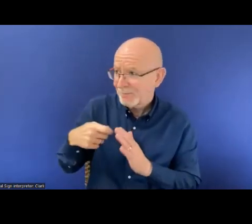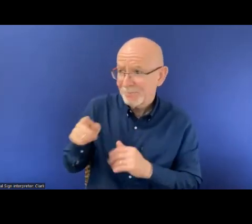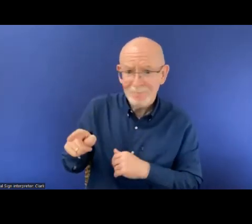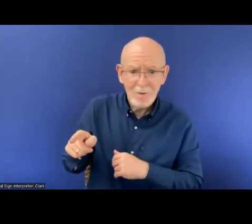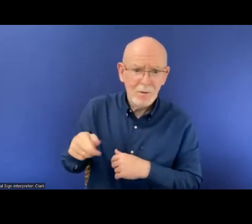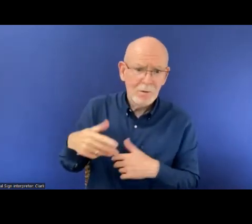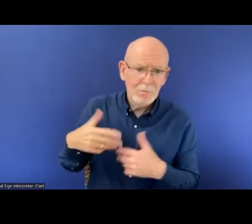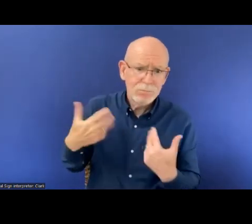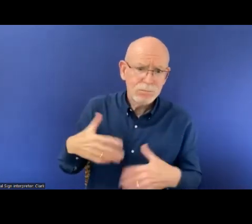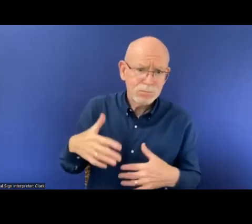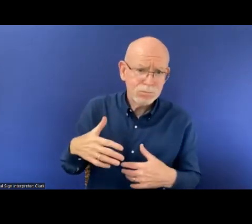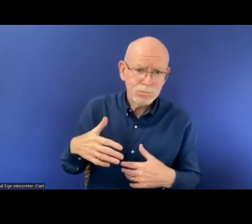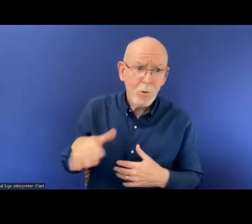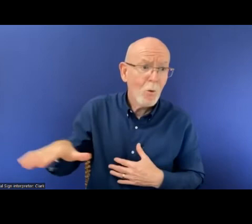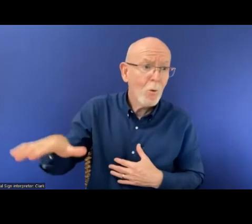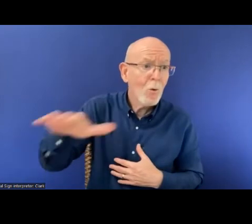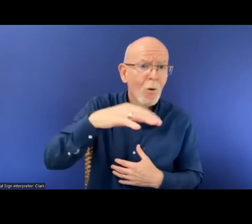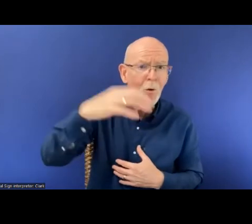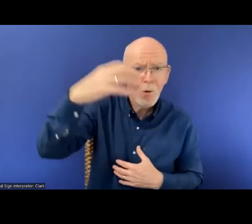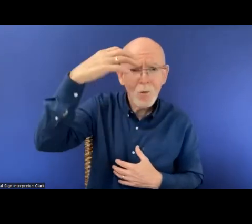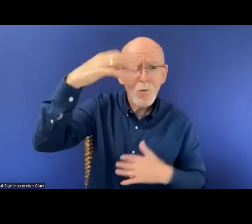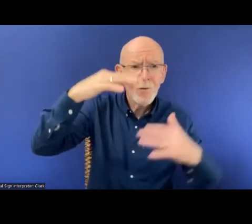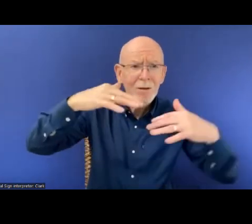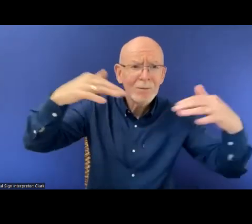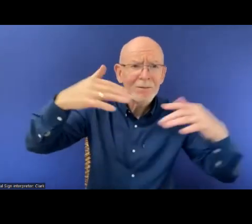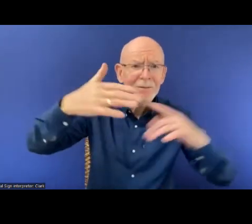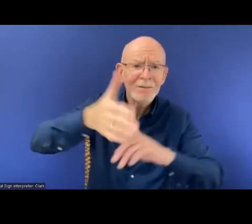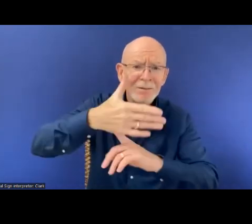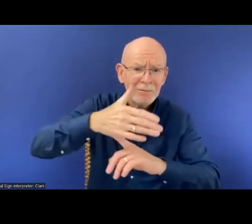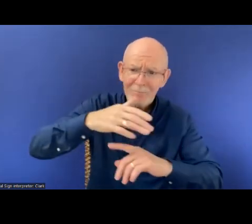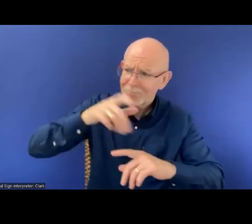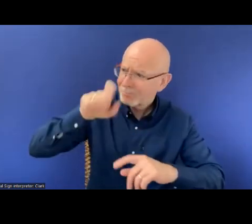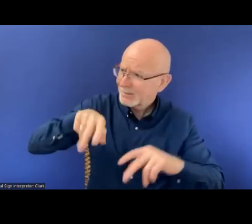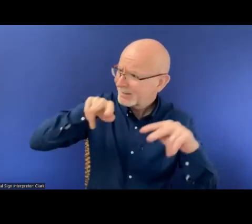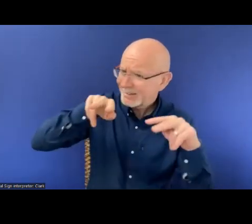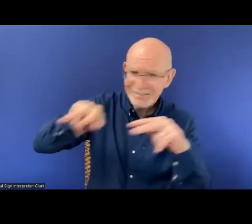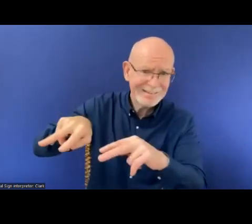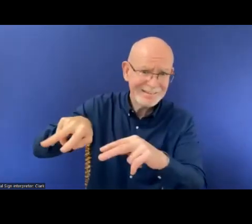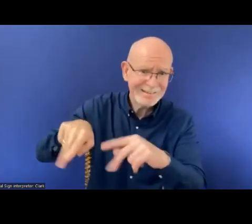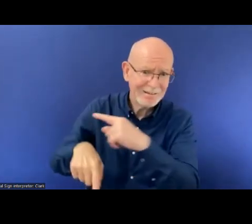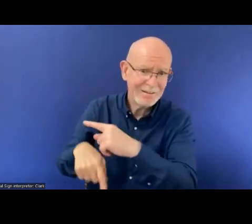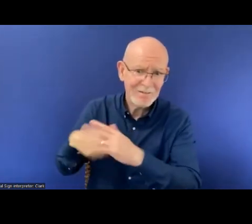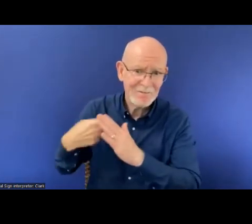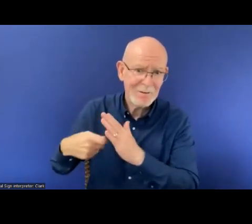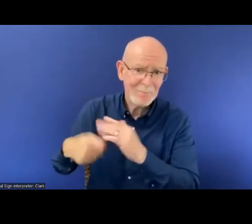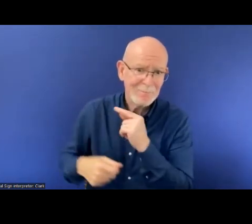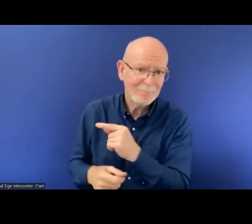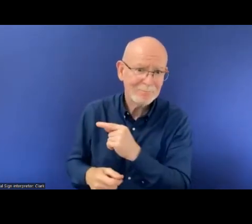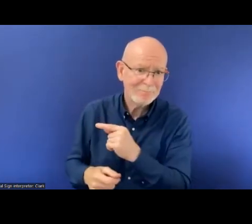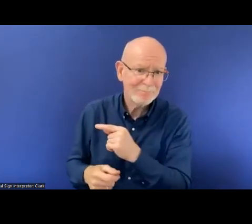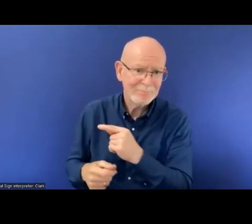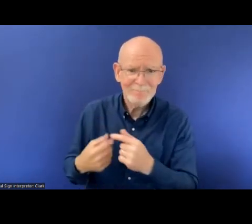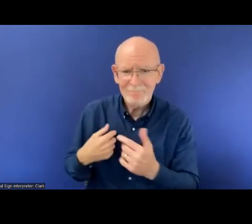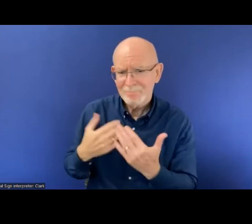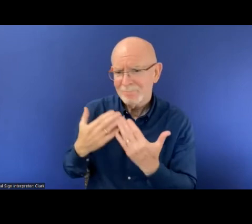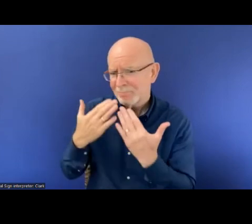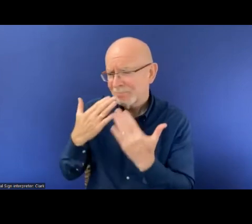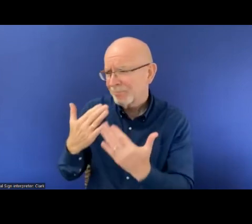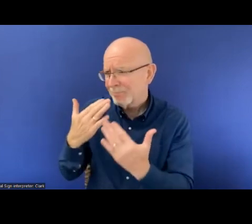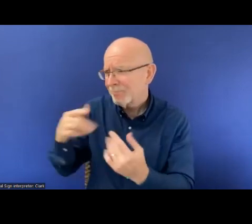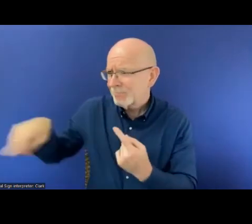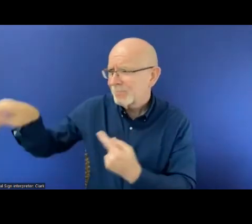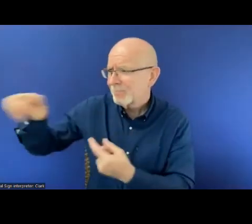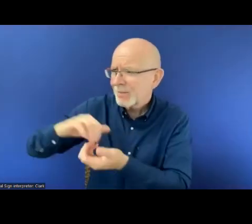that together. Let's include some others in the discussion. You're tuning in as I speak from all around the world. Greetings to our friend